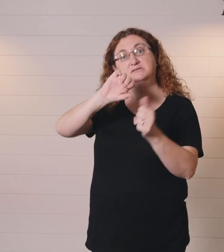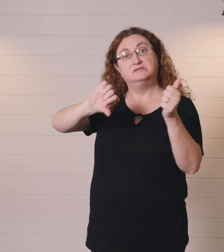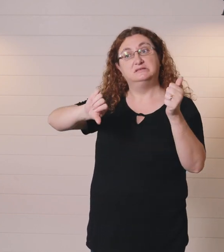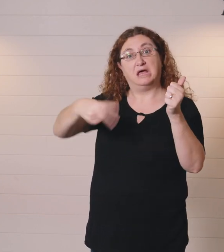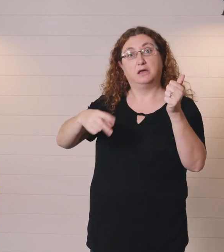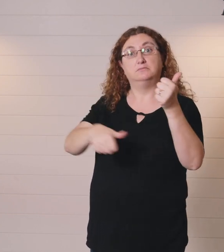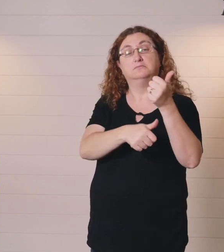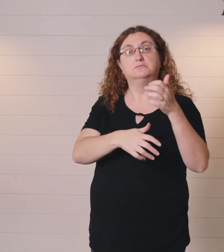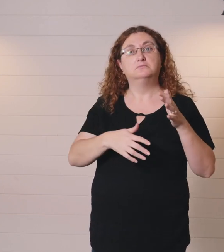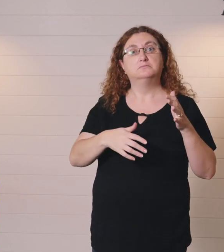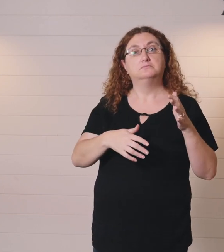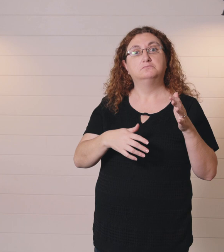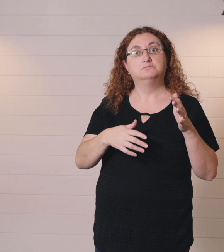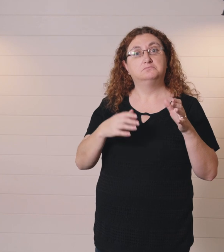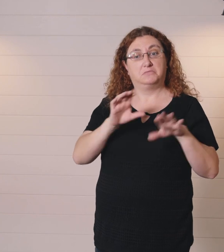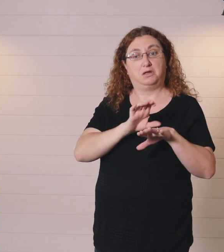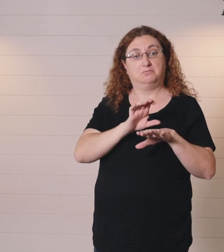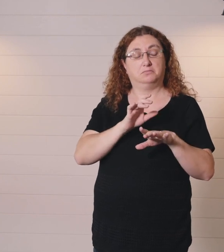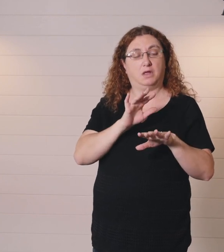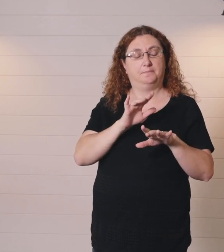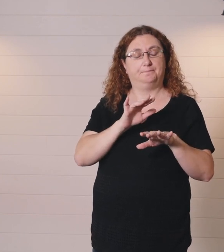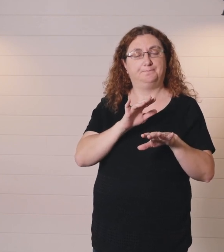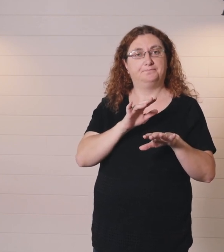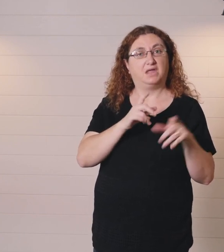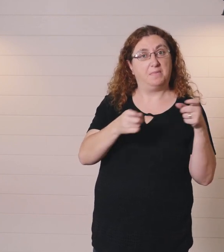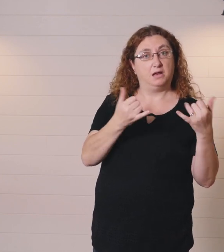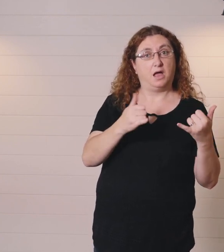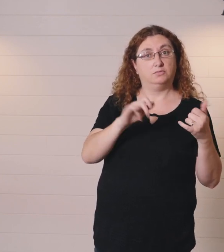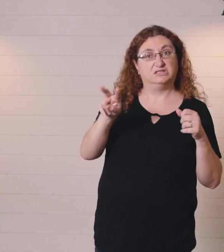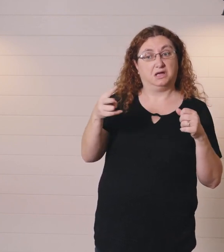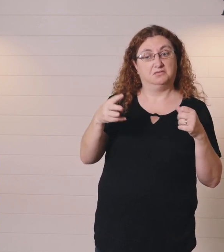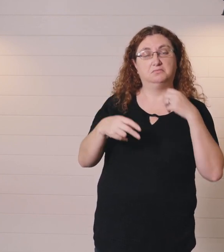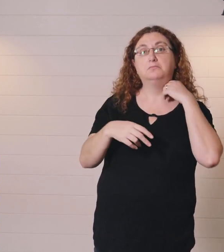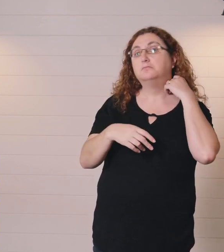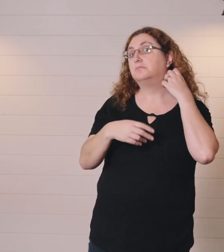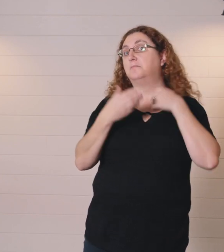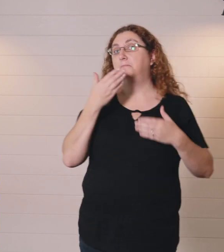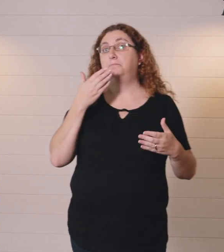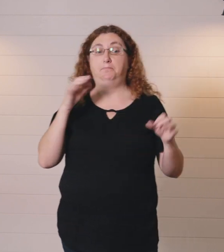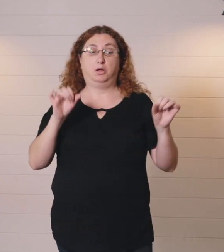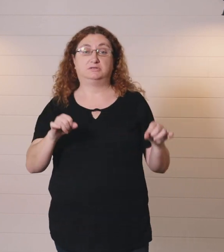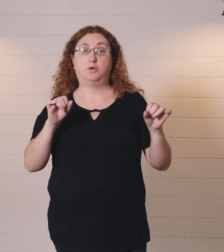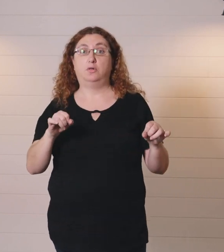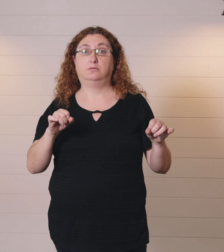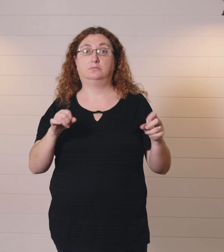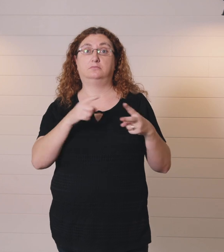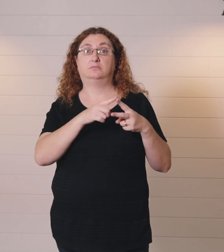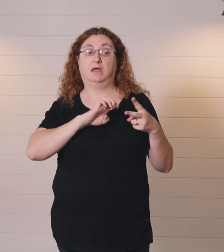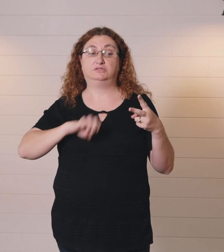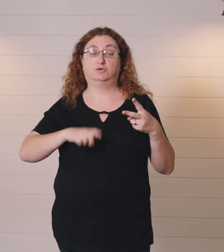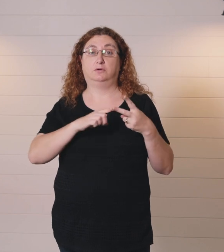in command. And so it's possible that Esther and Mordecai might have hidden behind their positions and left Haman's